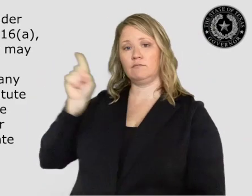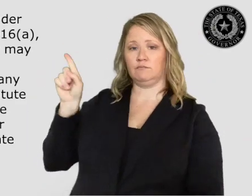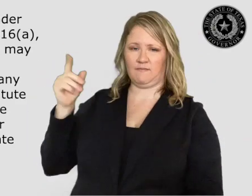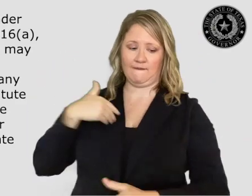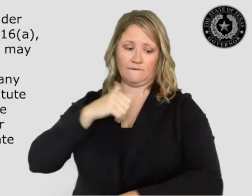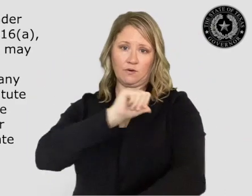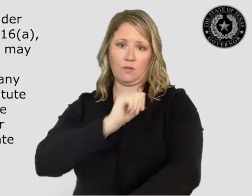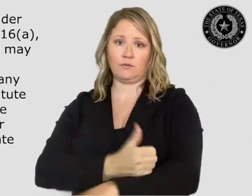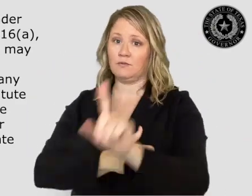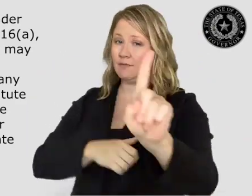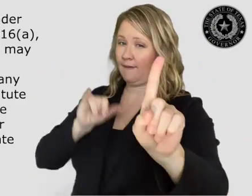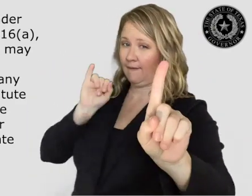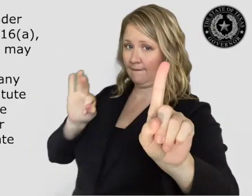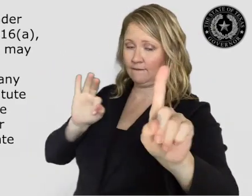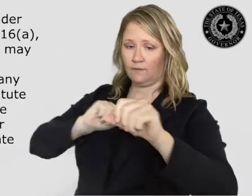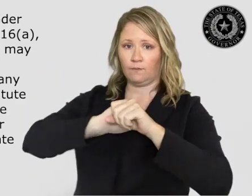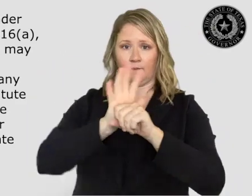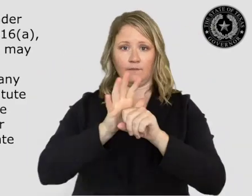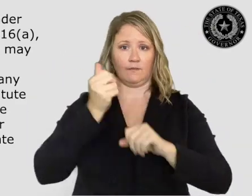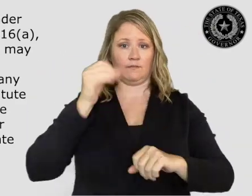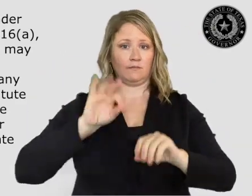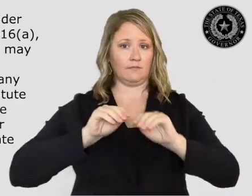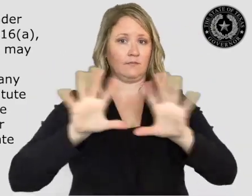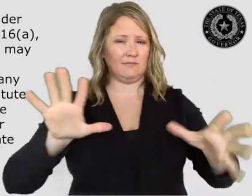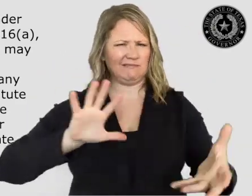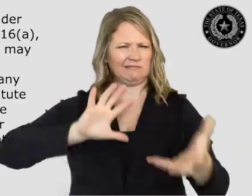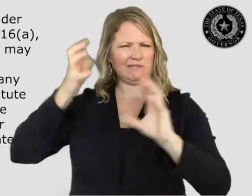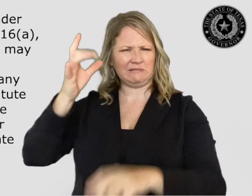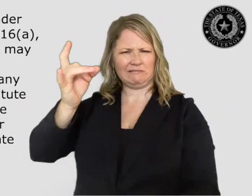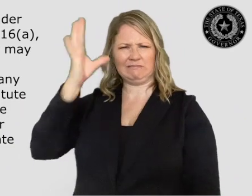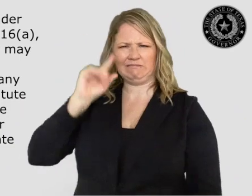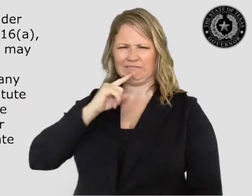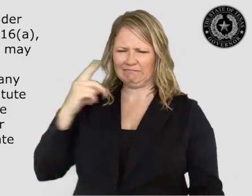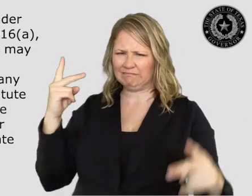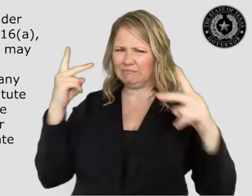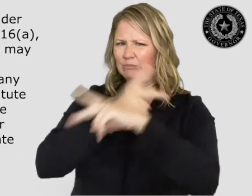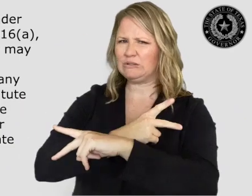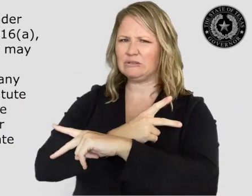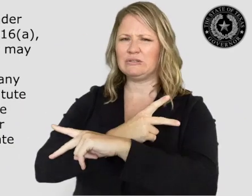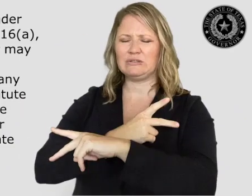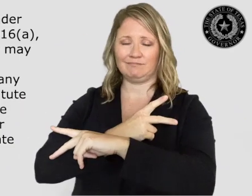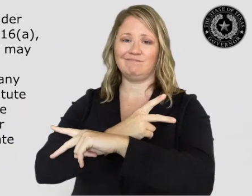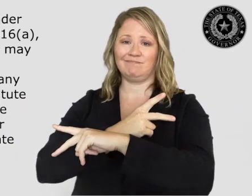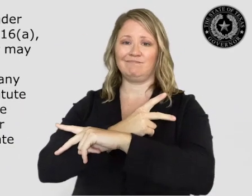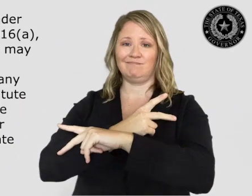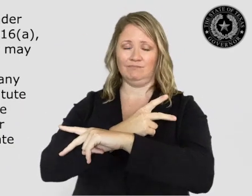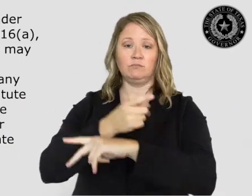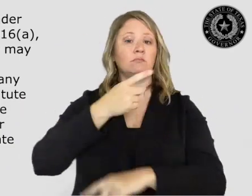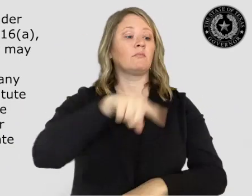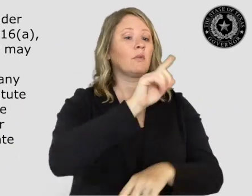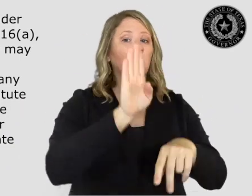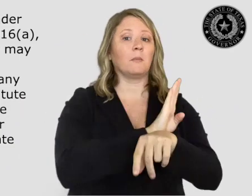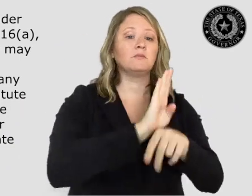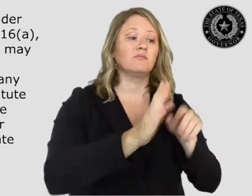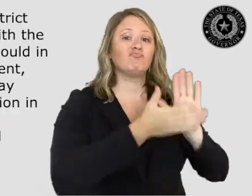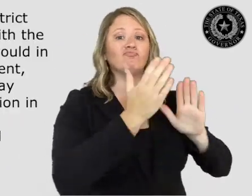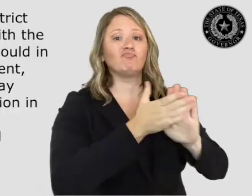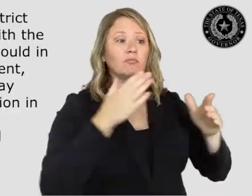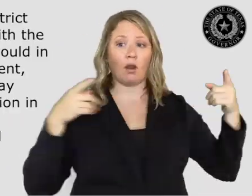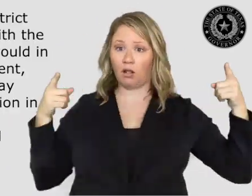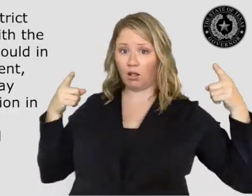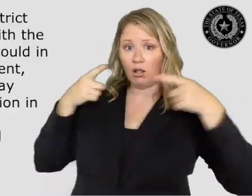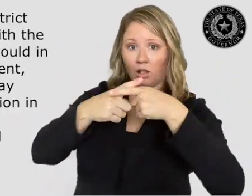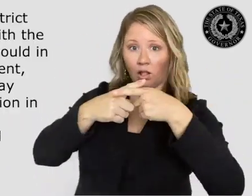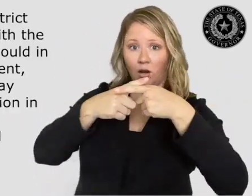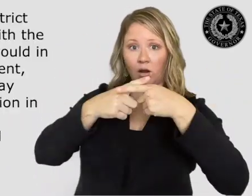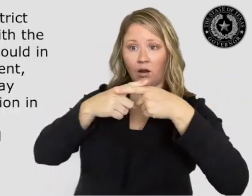418.016a, the governor may suspend the provisions of any regulatory statute prescribing the procedures for conduct of state